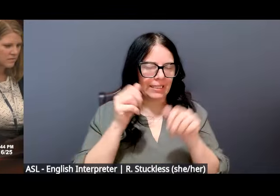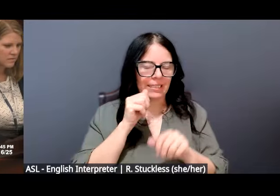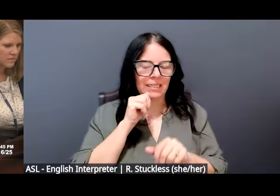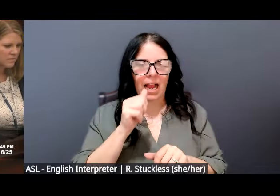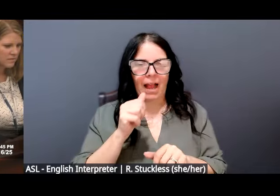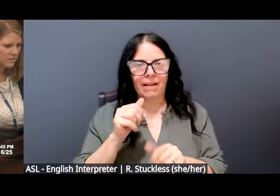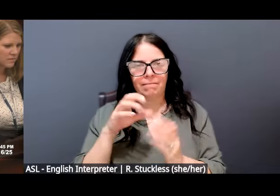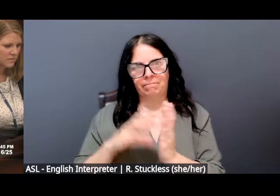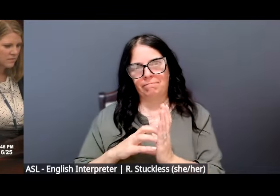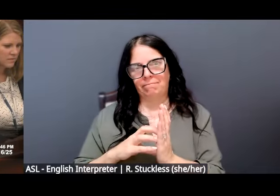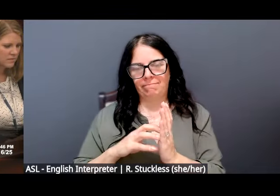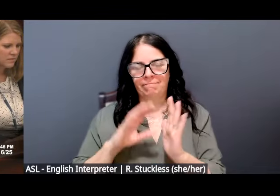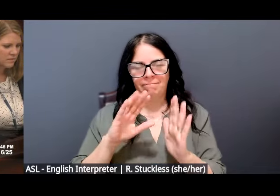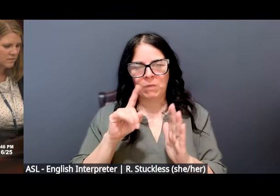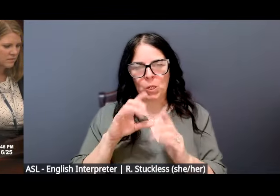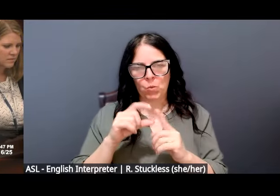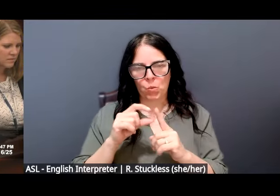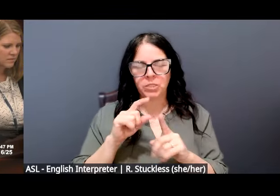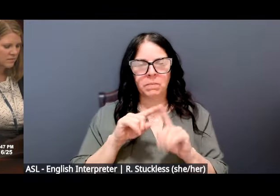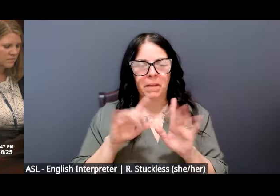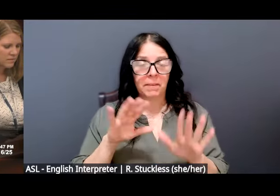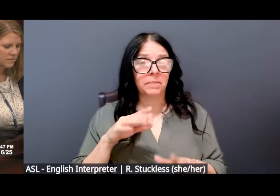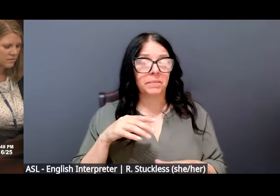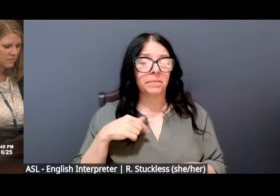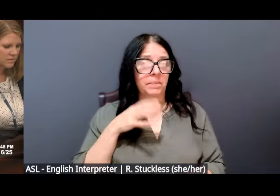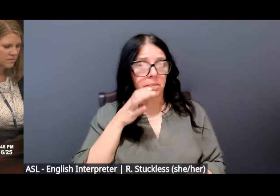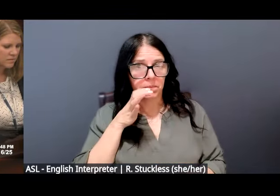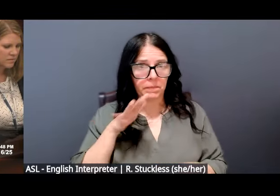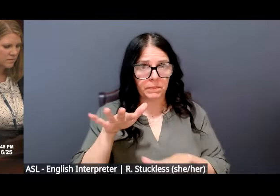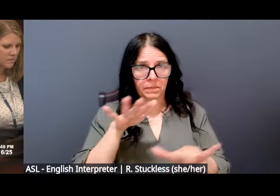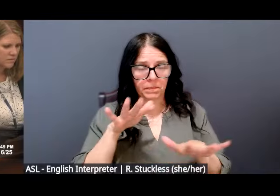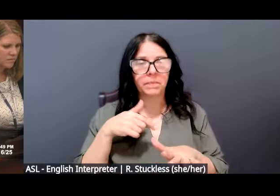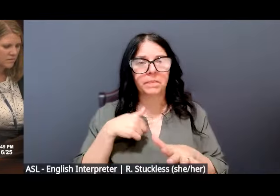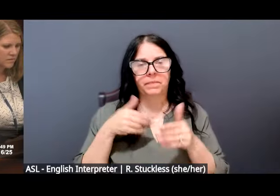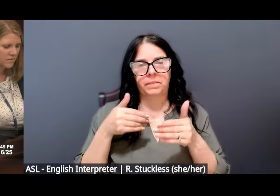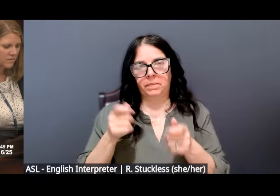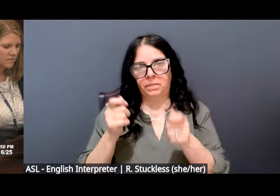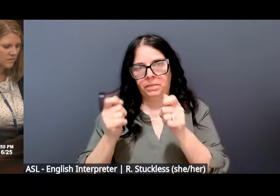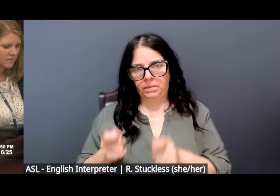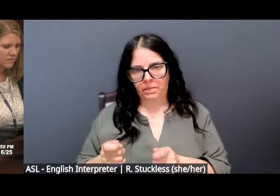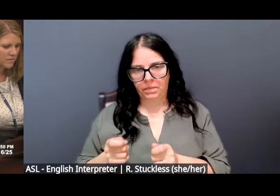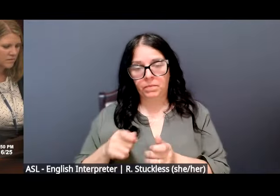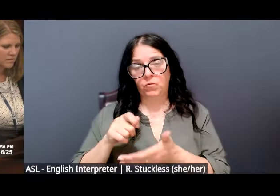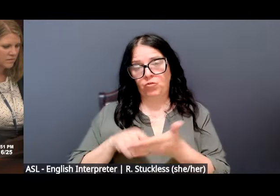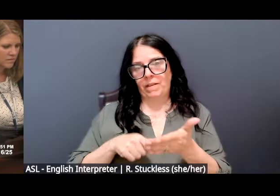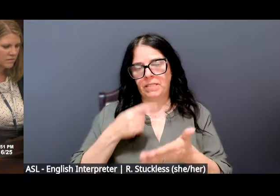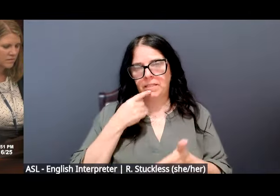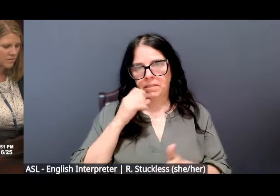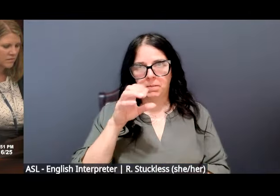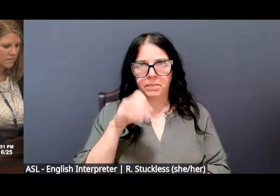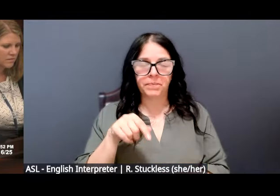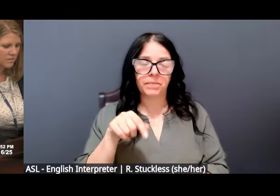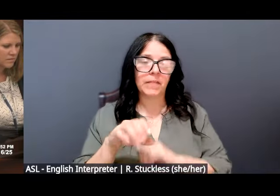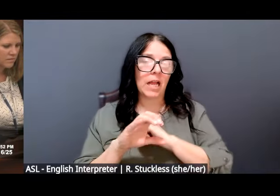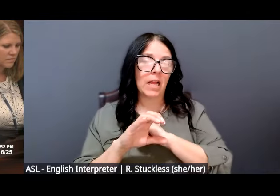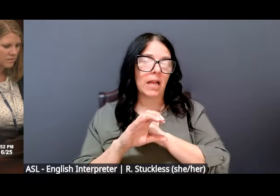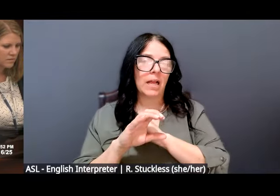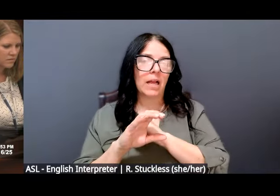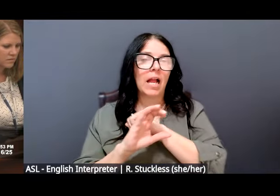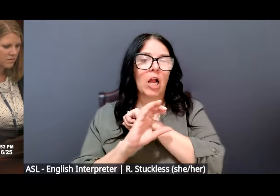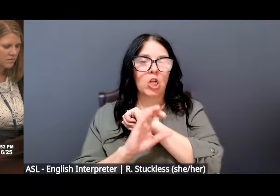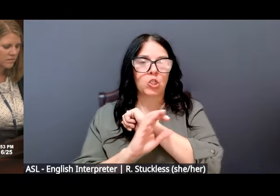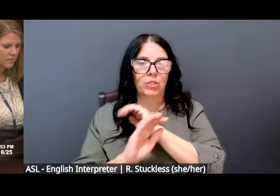but after hearing everything, what I have drafted is as follows. Constitutional Amendment 2 requires